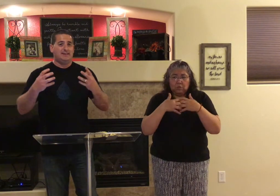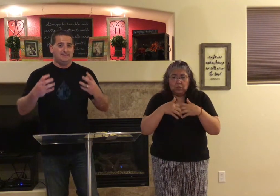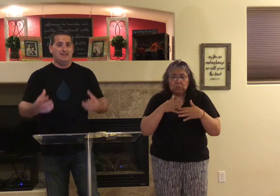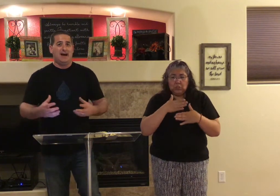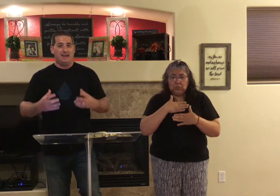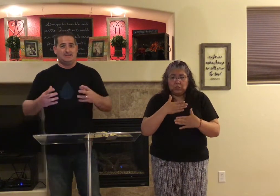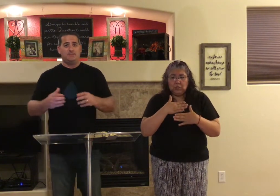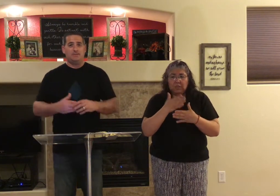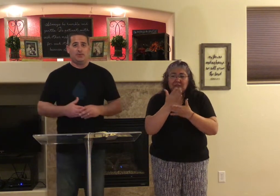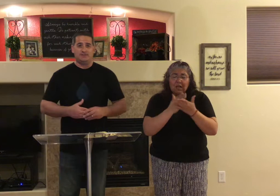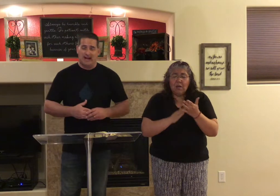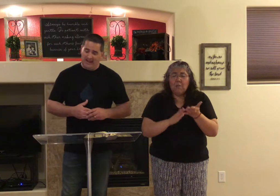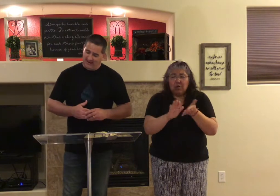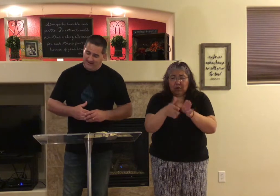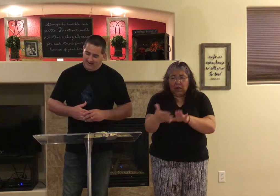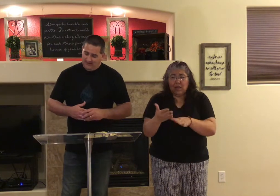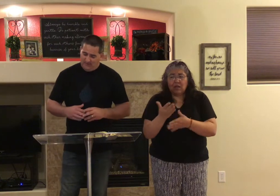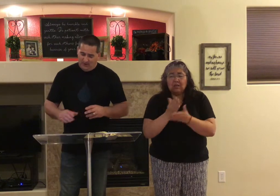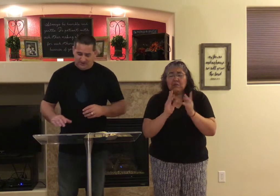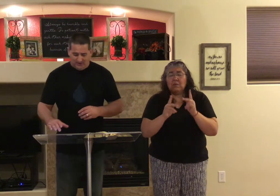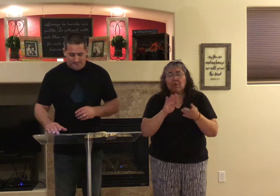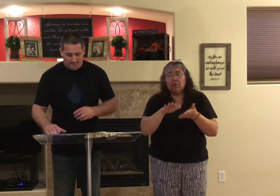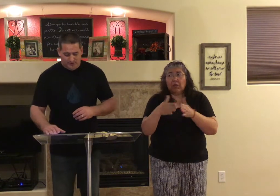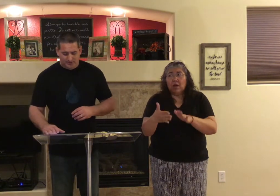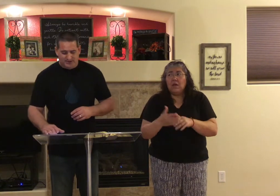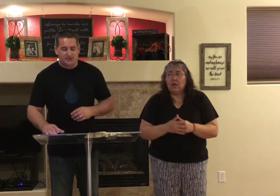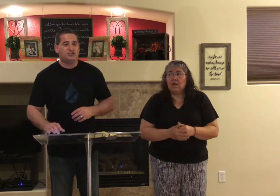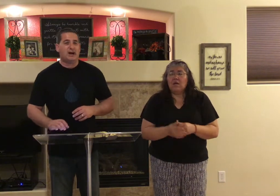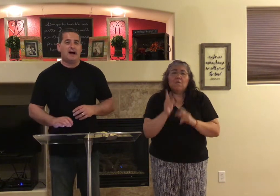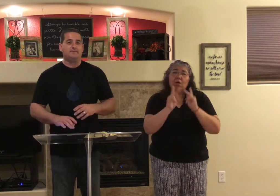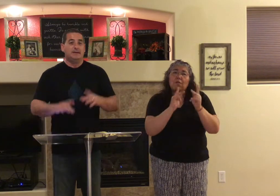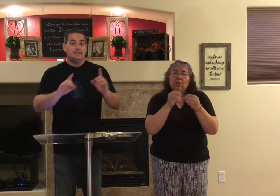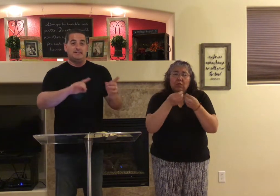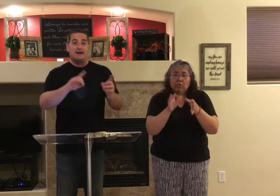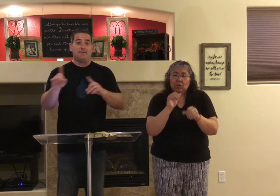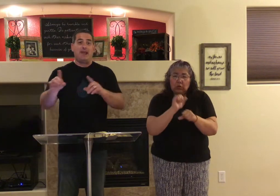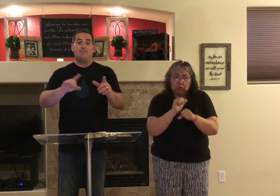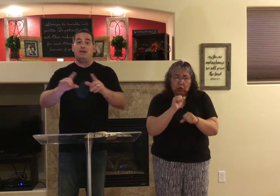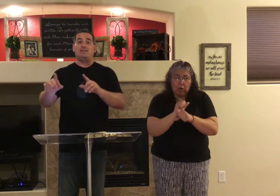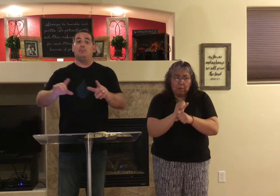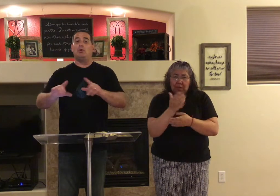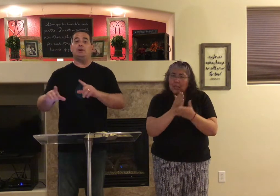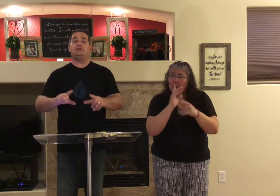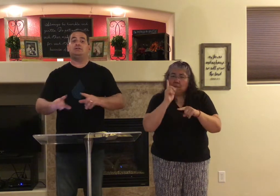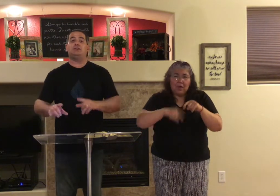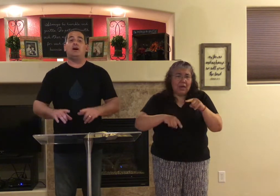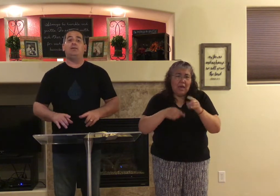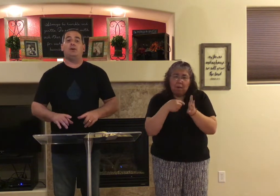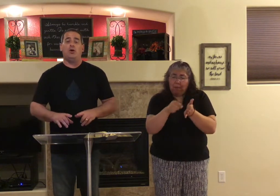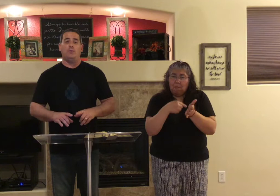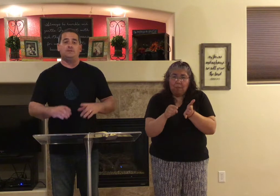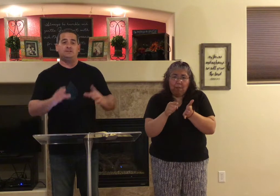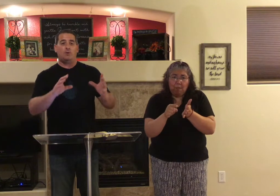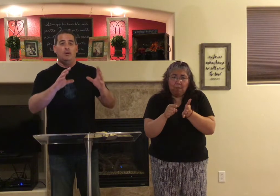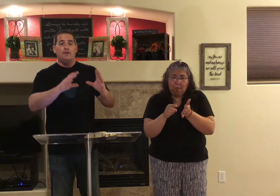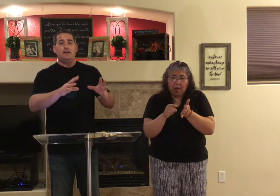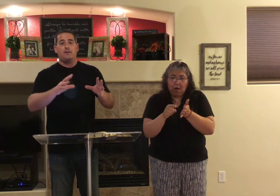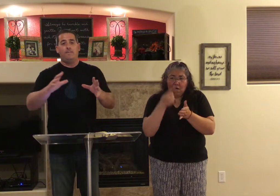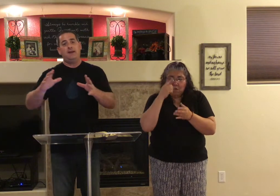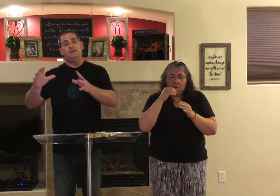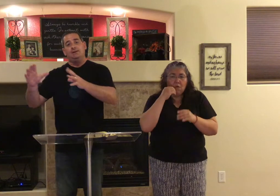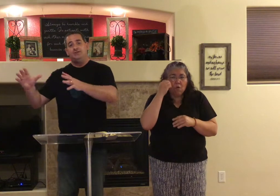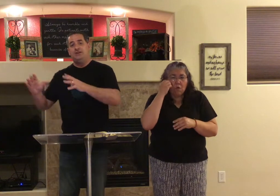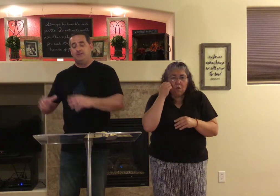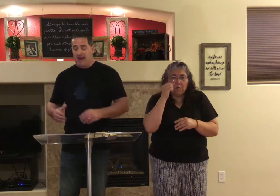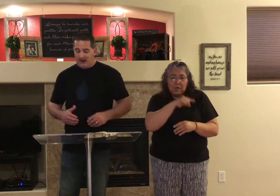actually dying. Some people are dying. Folks are losing their jobs. Some can't make the mortgages on their homes, and so they